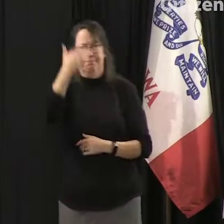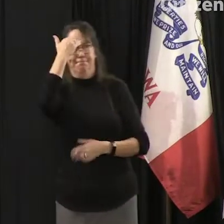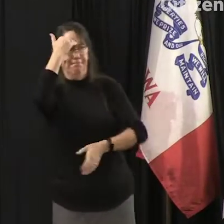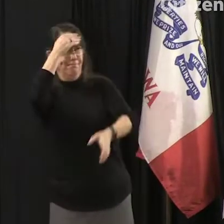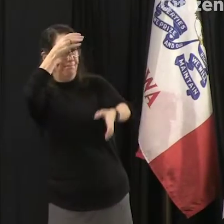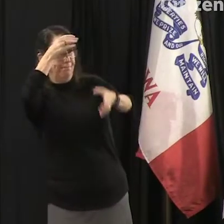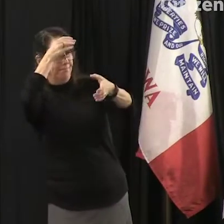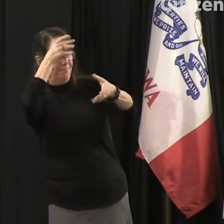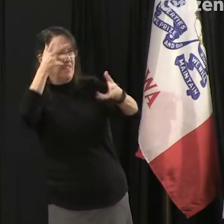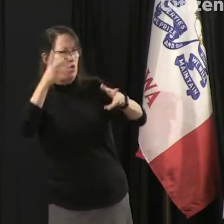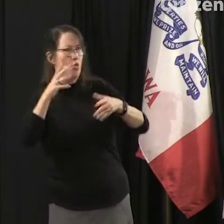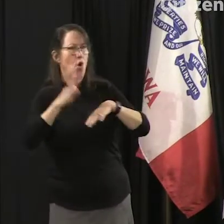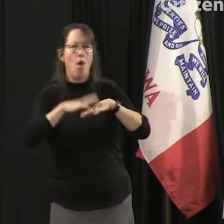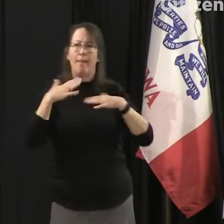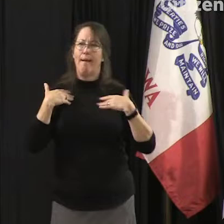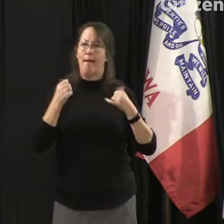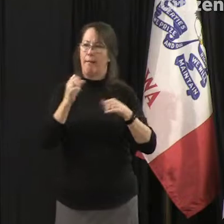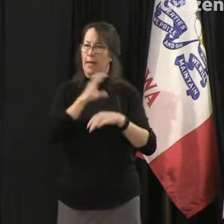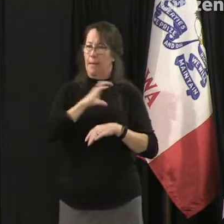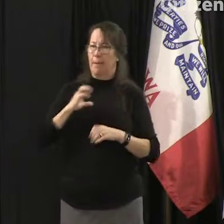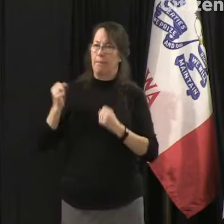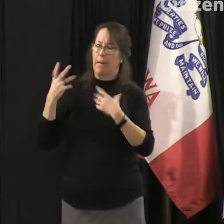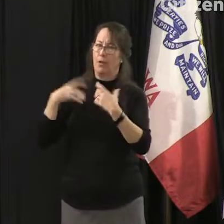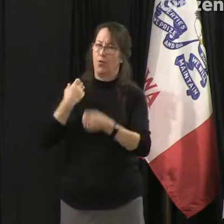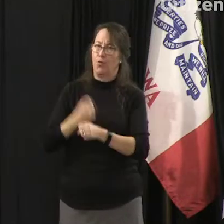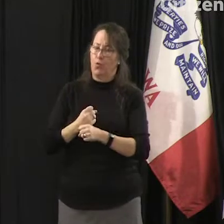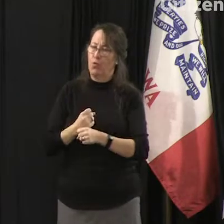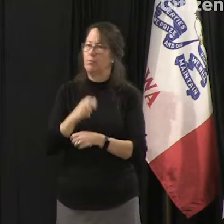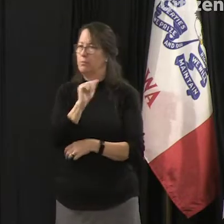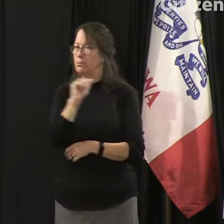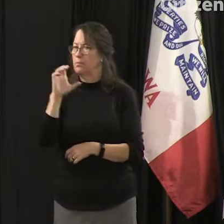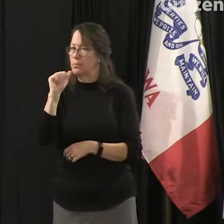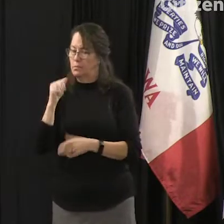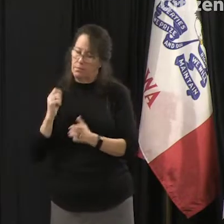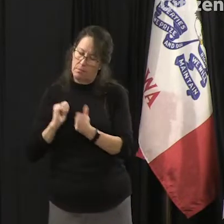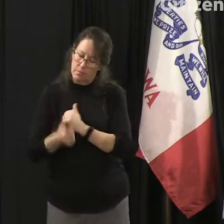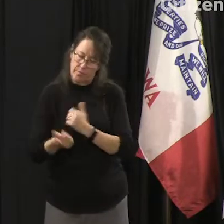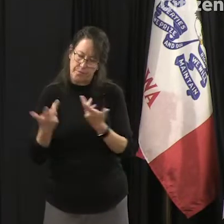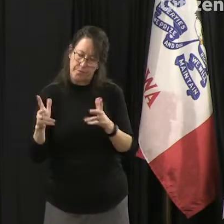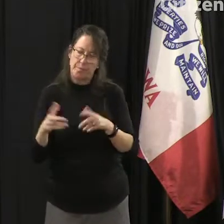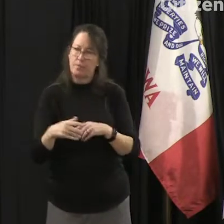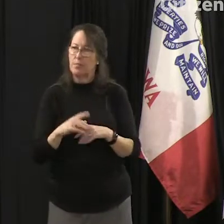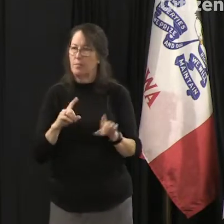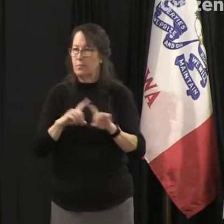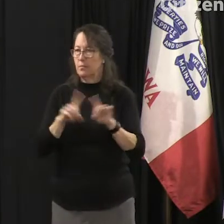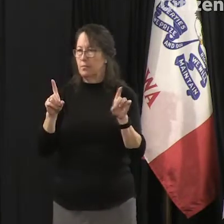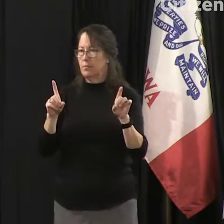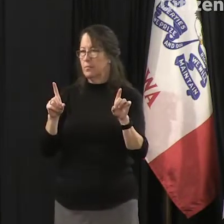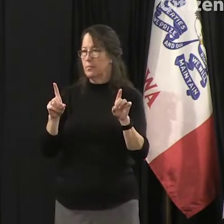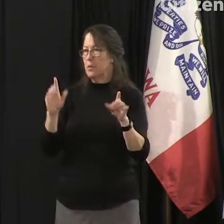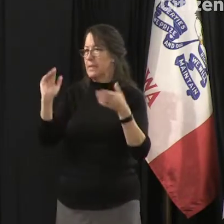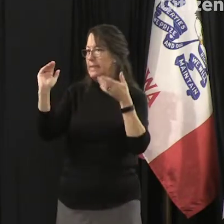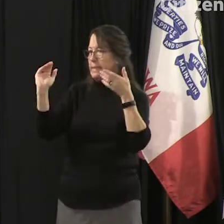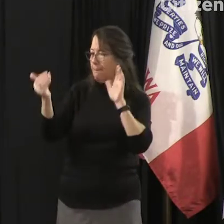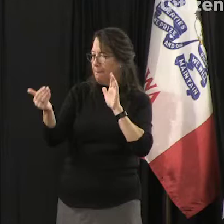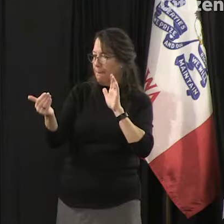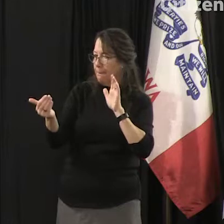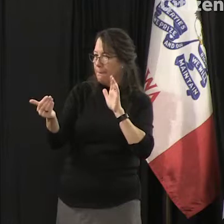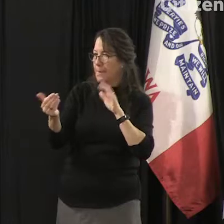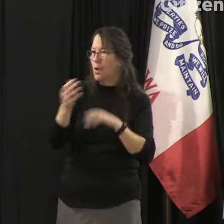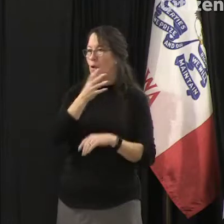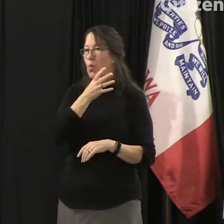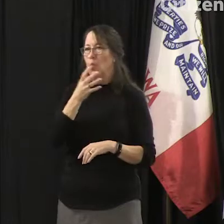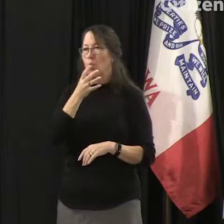knowledgeable on the health committee all those years and getting the Affordable Care Act passed. But it seems to me in